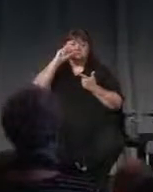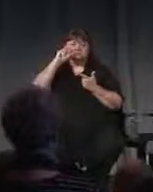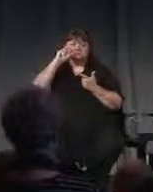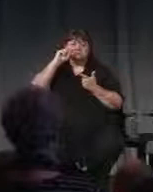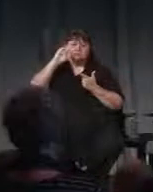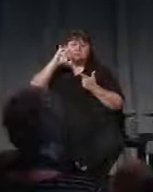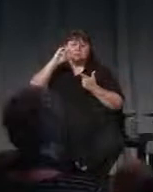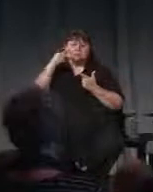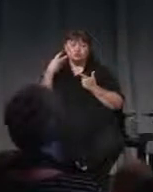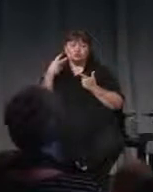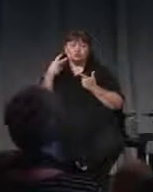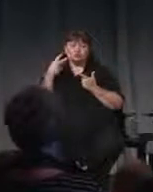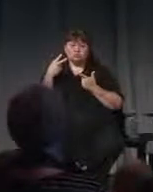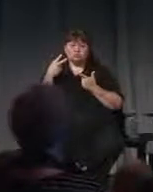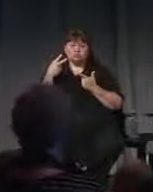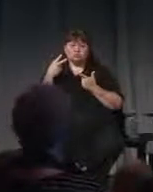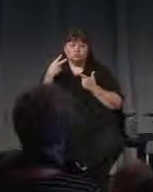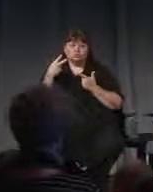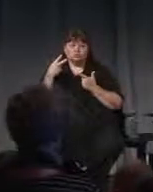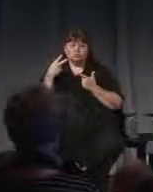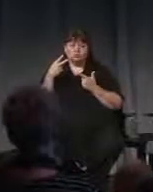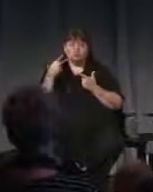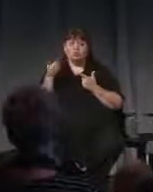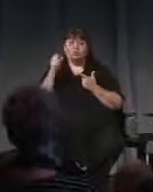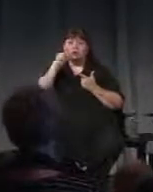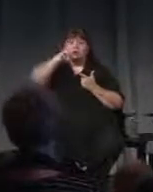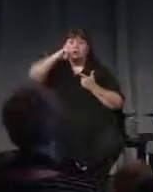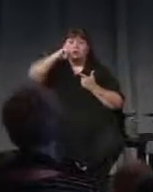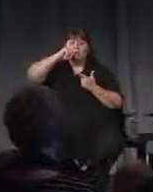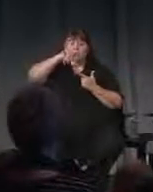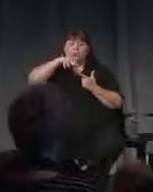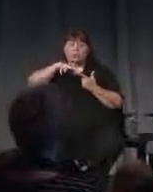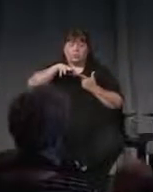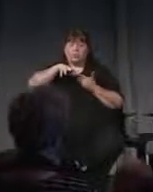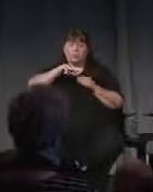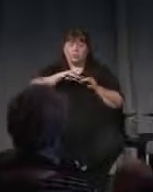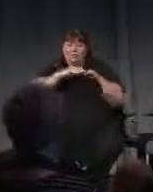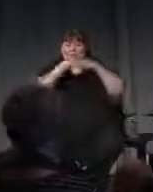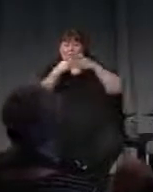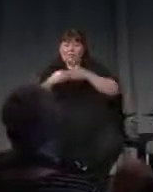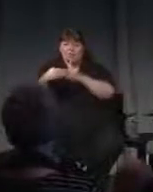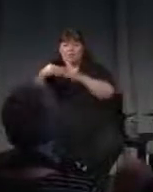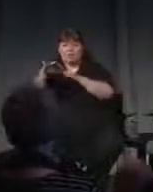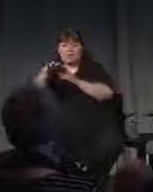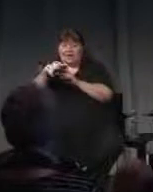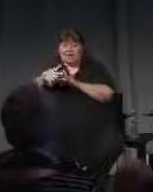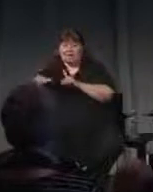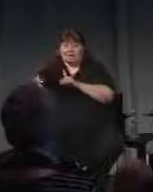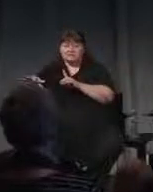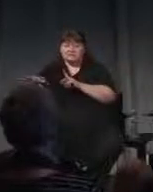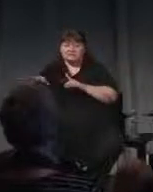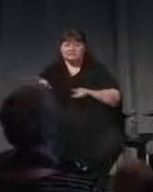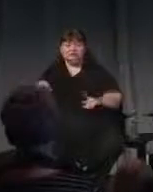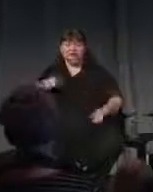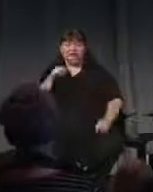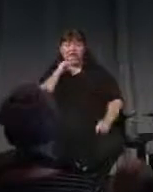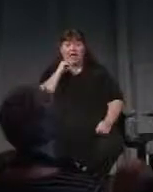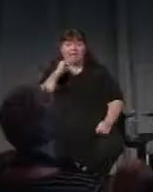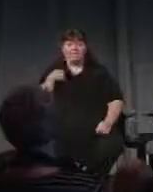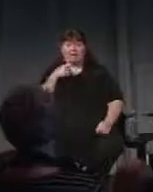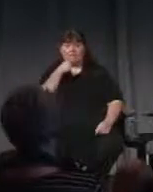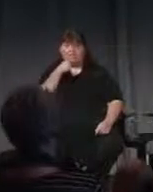dioxide into an instrument that would take it to a set of leaves, and then it was mic'd so that as